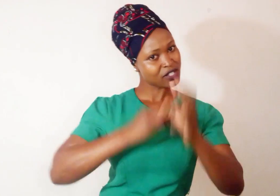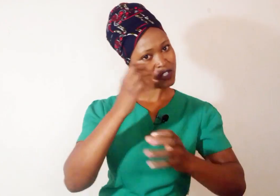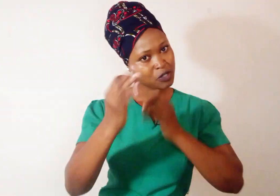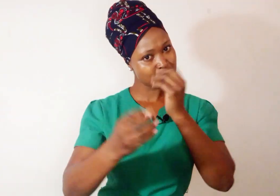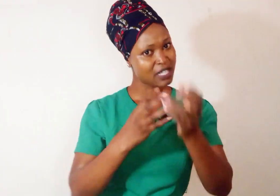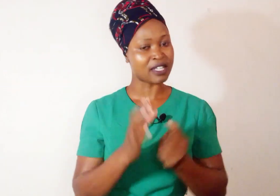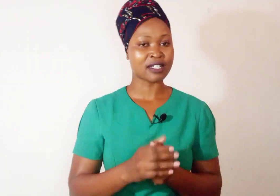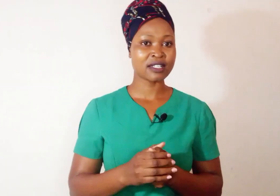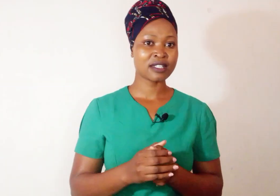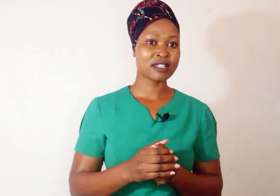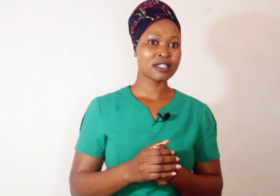just speaking